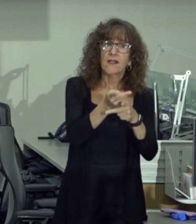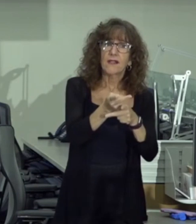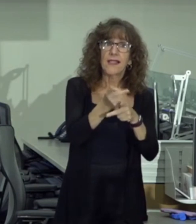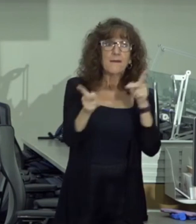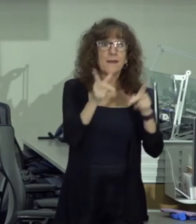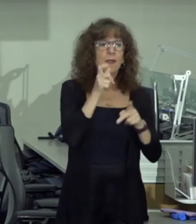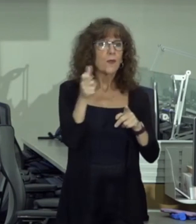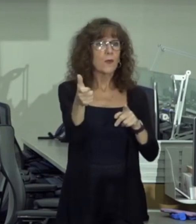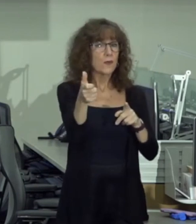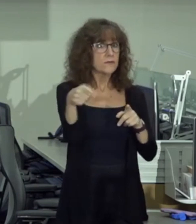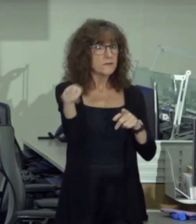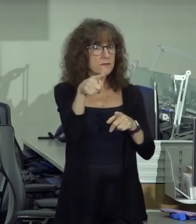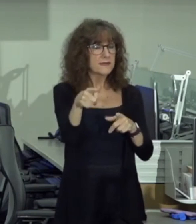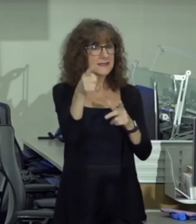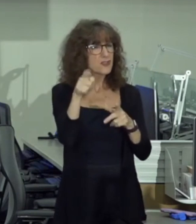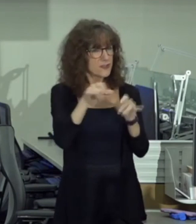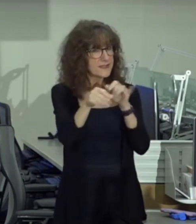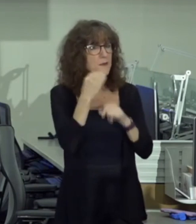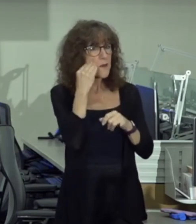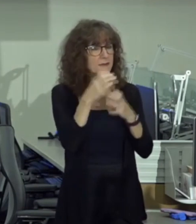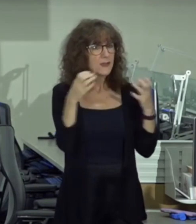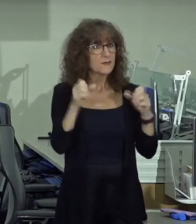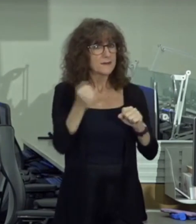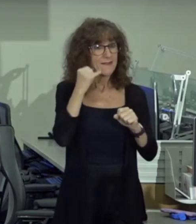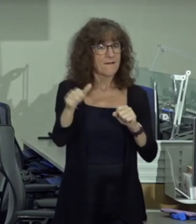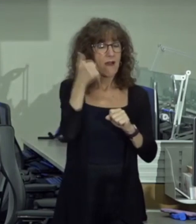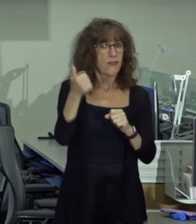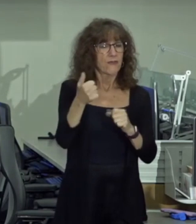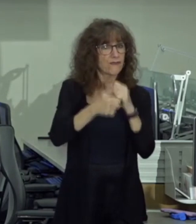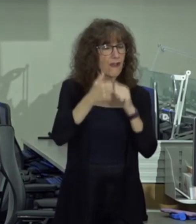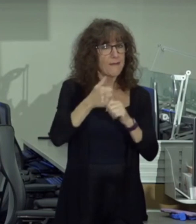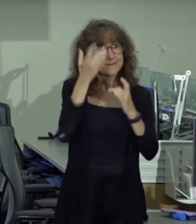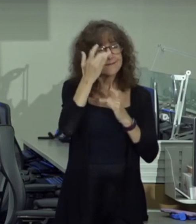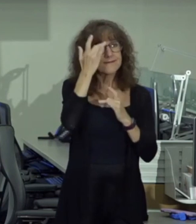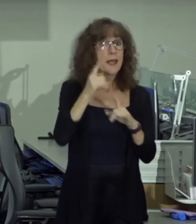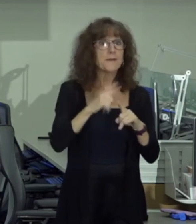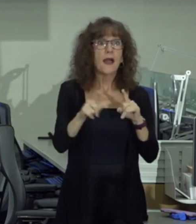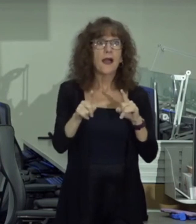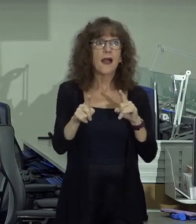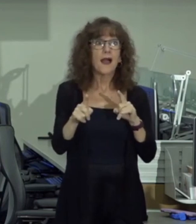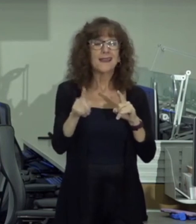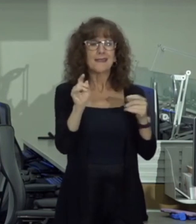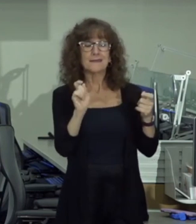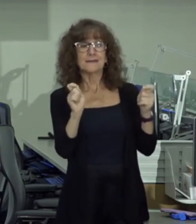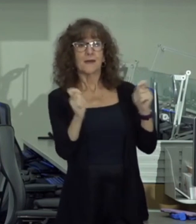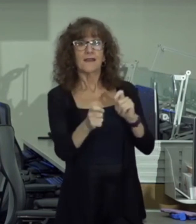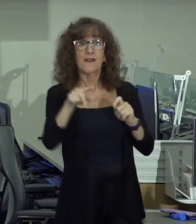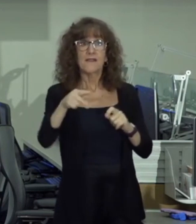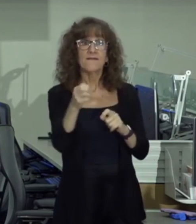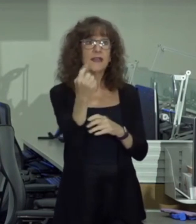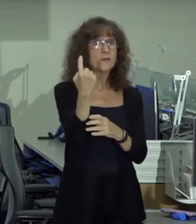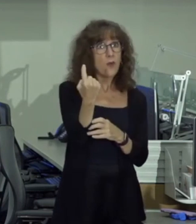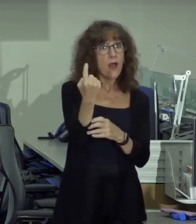those individuals to be careful and to stay home as much as possible. But in this new incremental and modified phase 1,